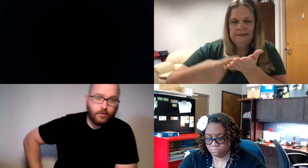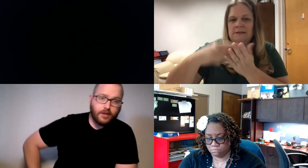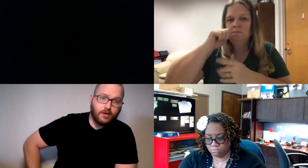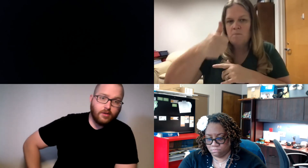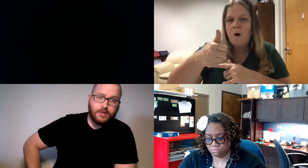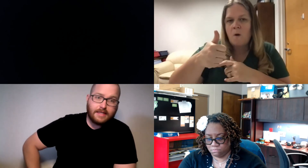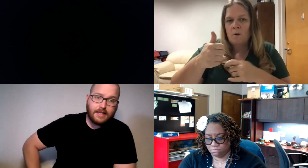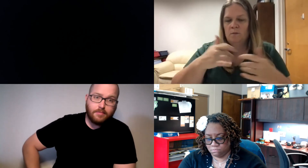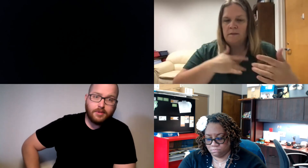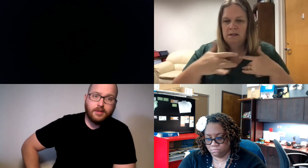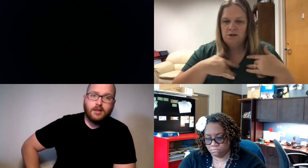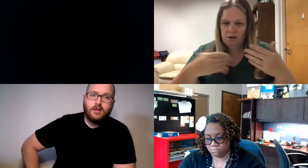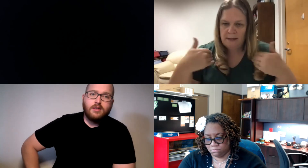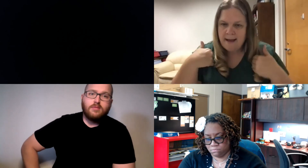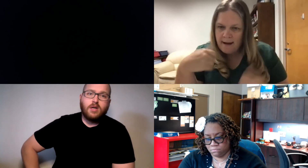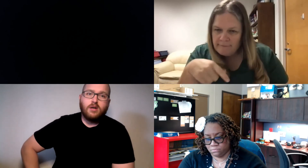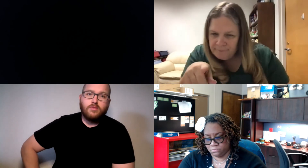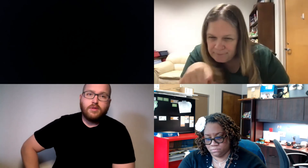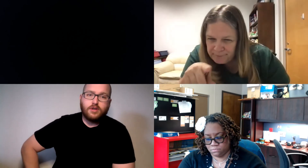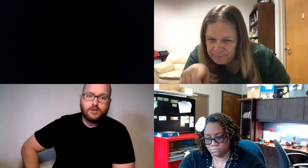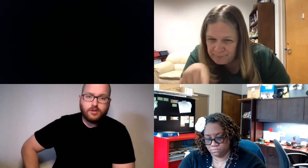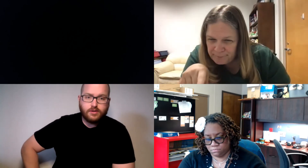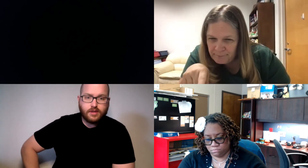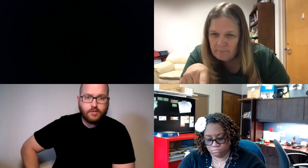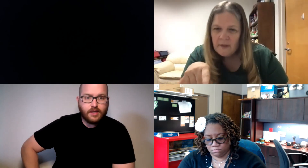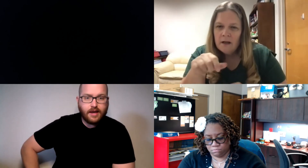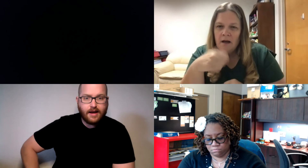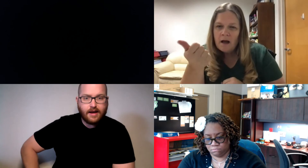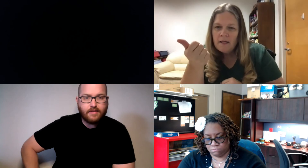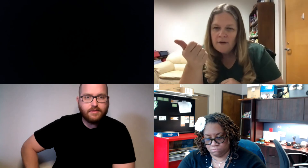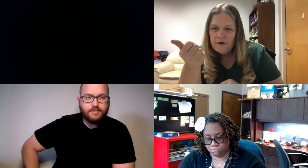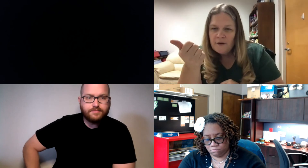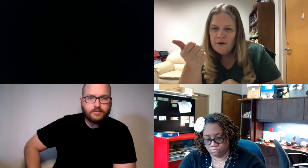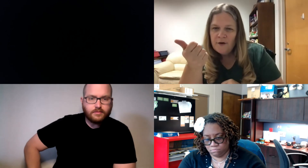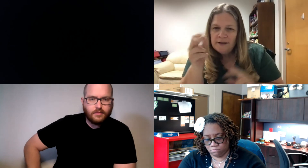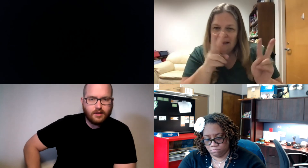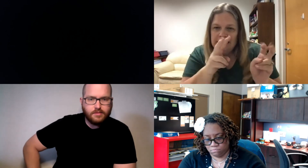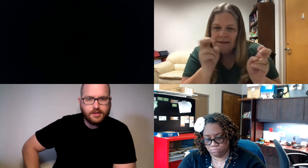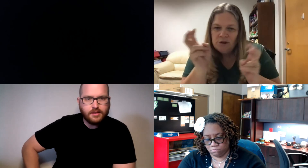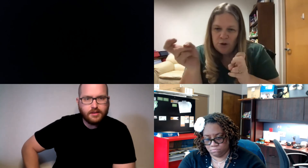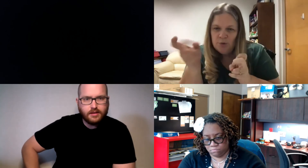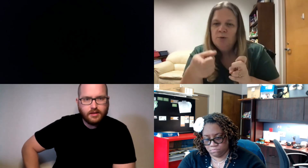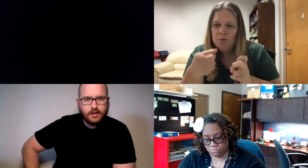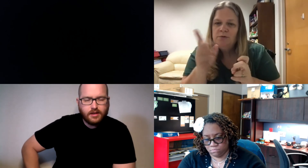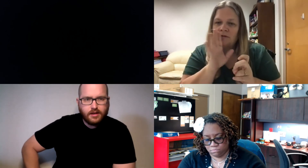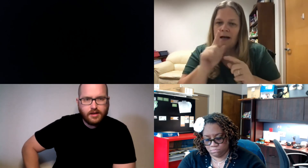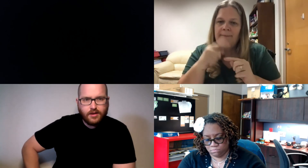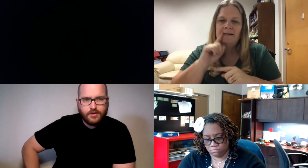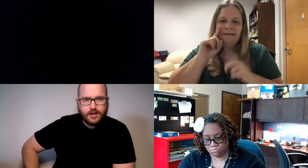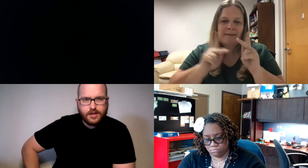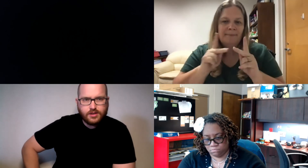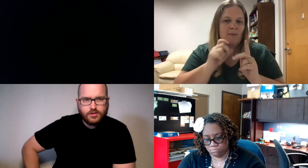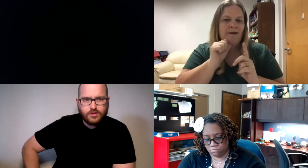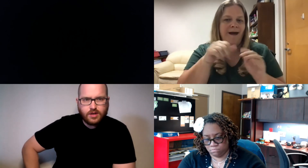tomorrow. We're going to go pretty deep tomorrow with the concerns that we have. Let me see. And